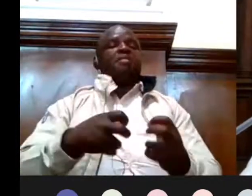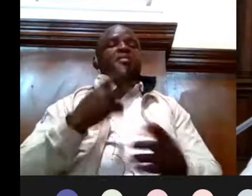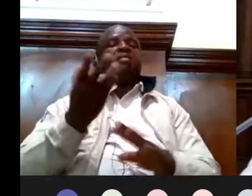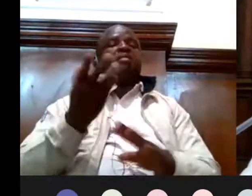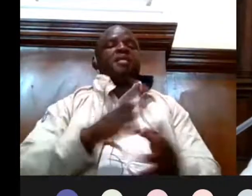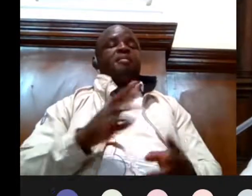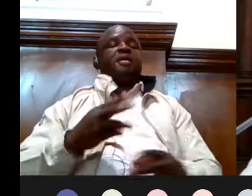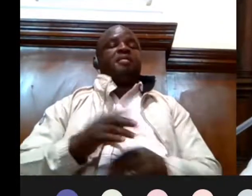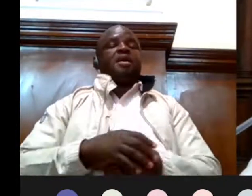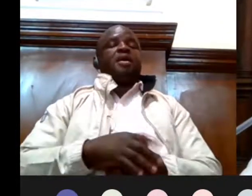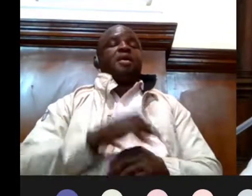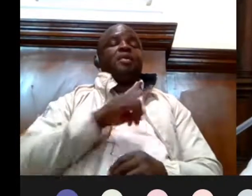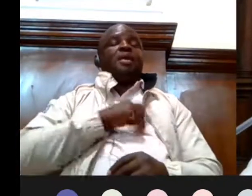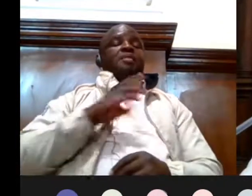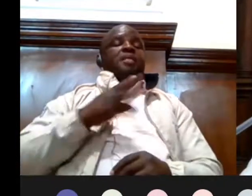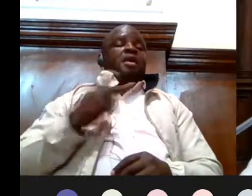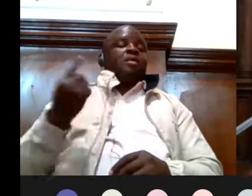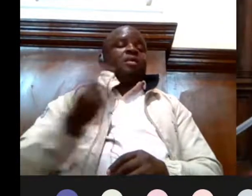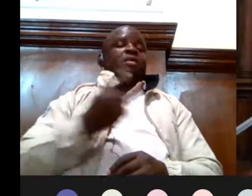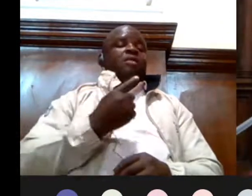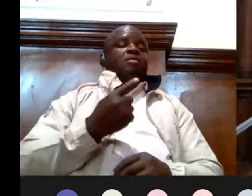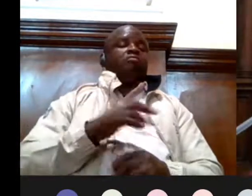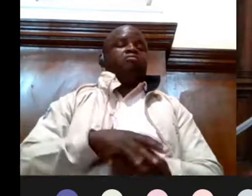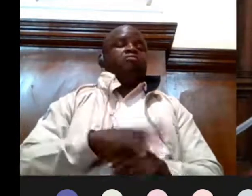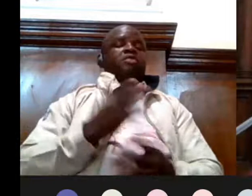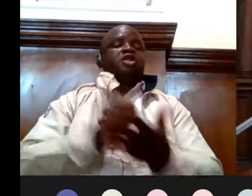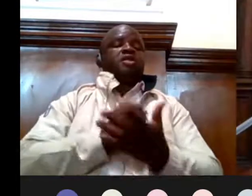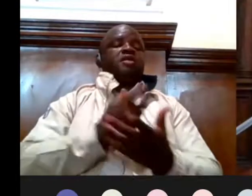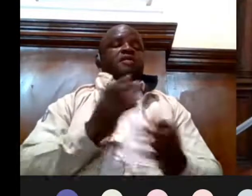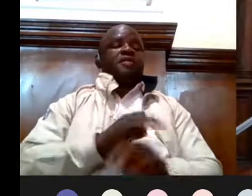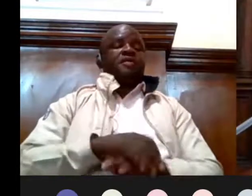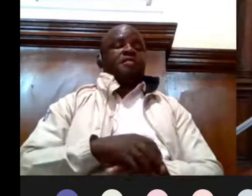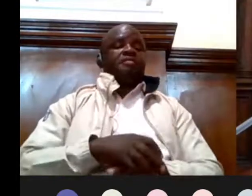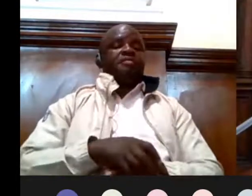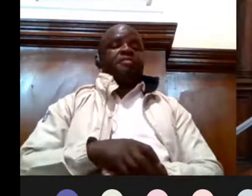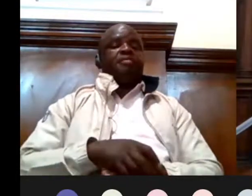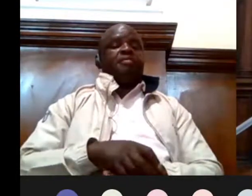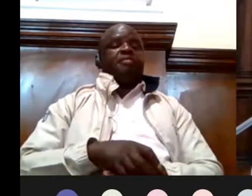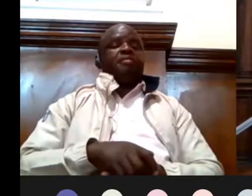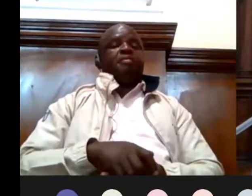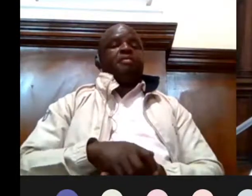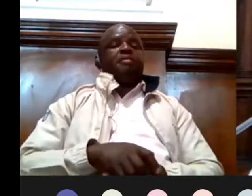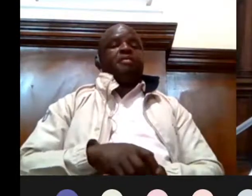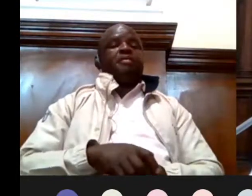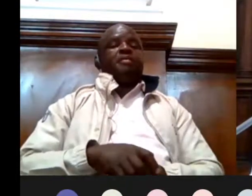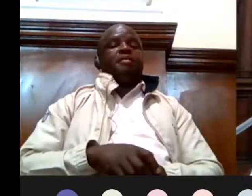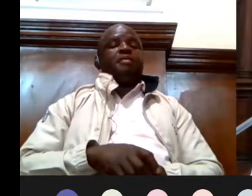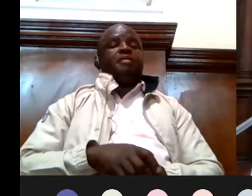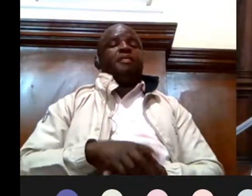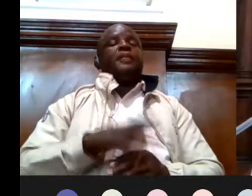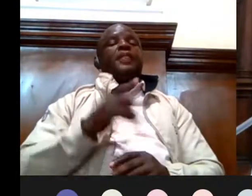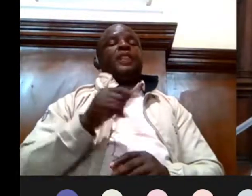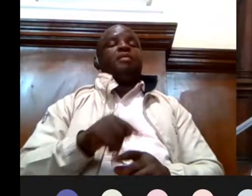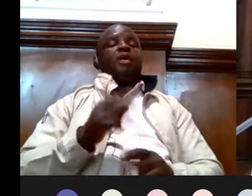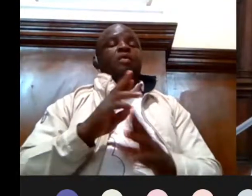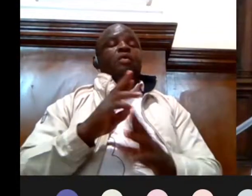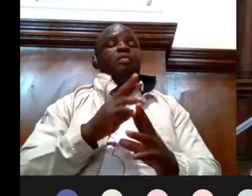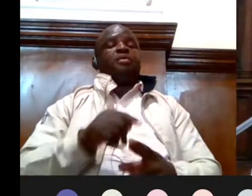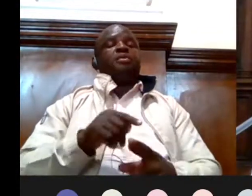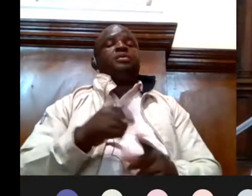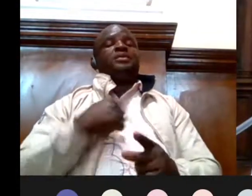ezikolweni because sisonke singabafazi asikho safe. And I hope this statement must not be